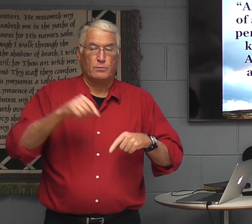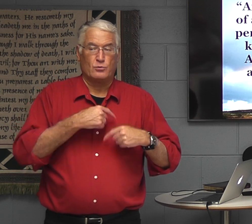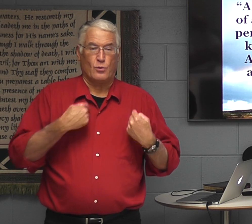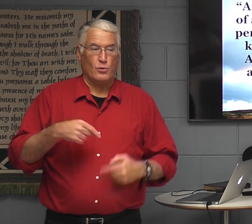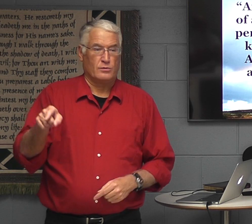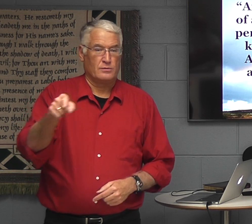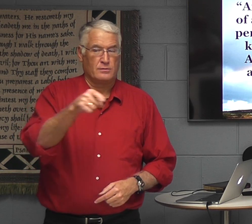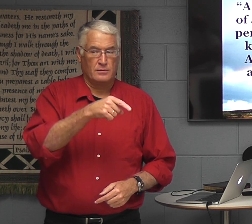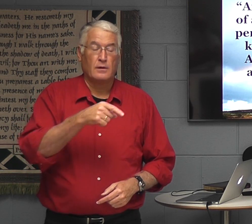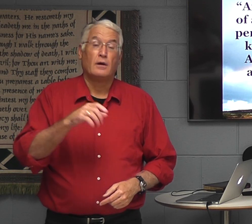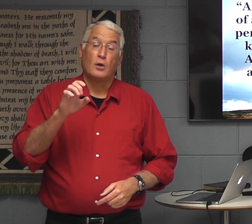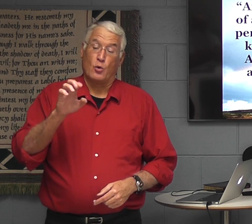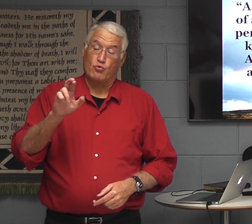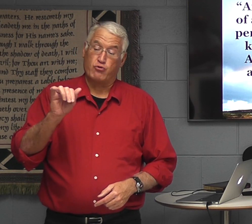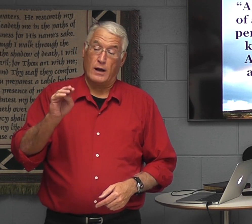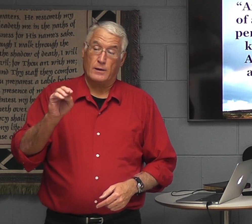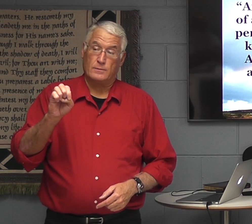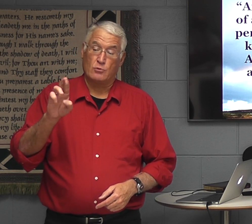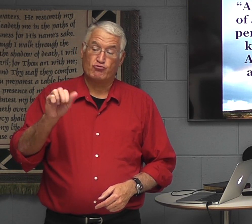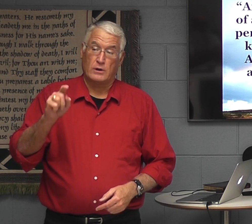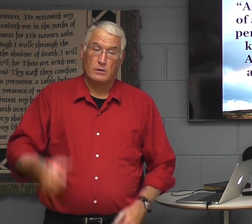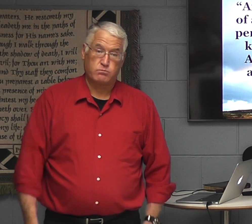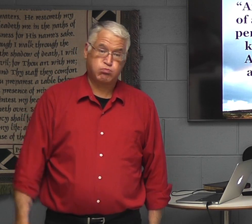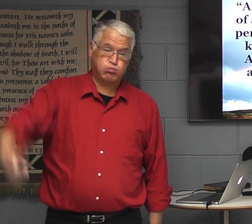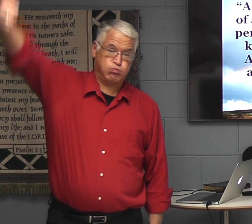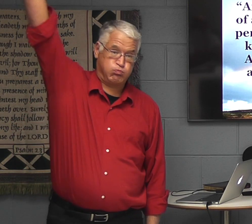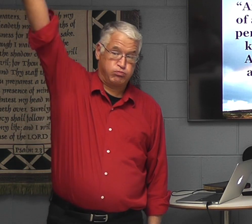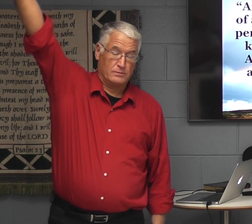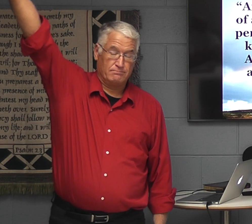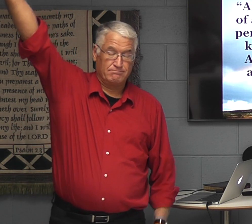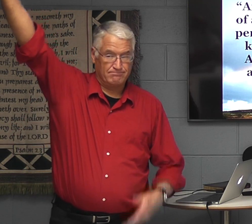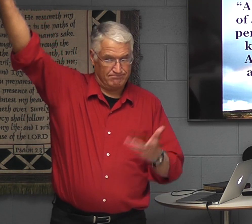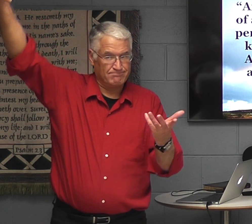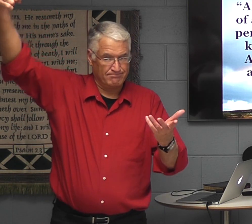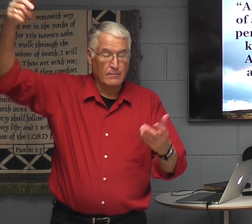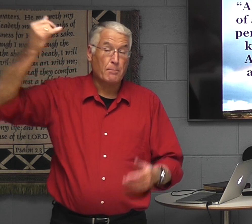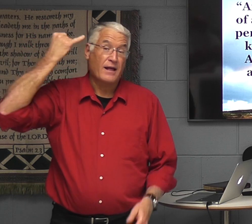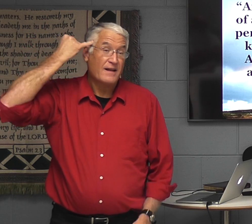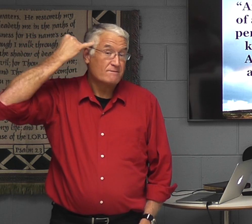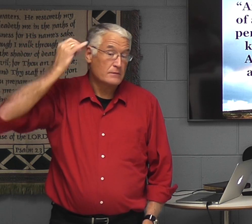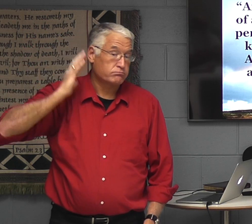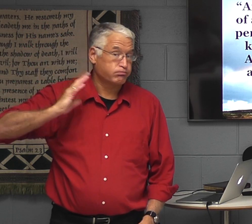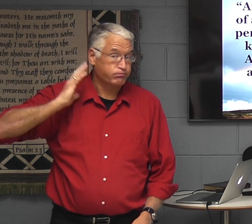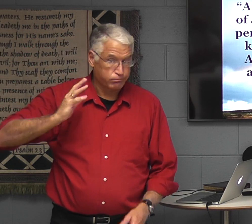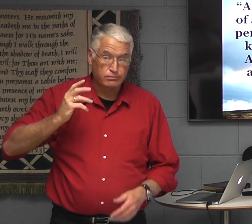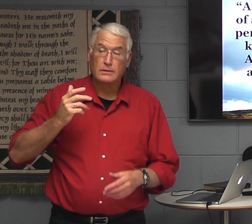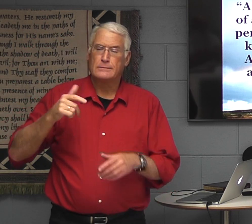that's not putting the fear in the people's hearts. Because the crime rate would go up.